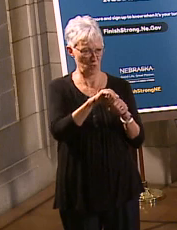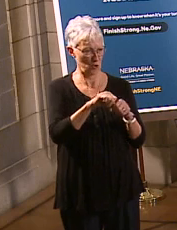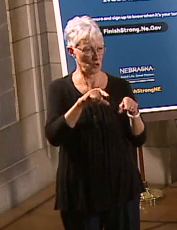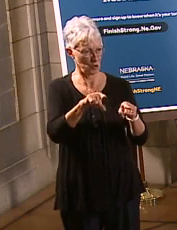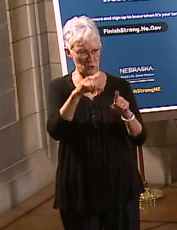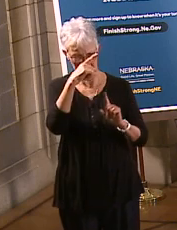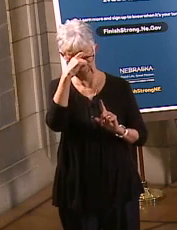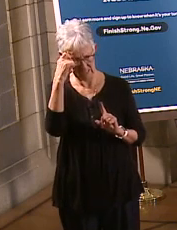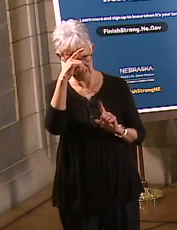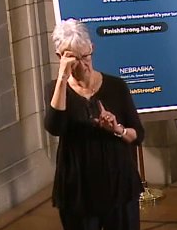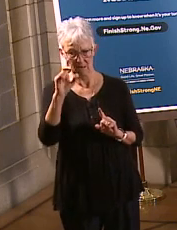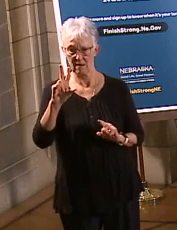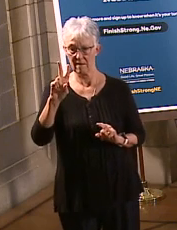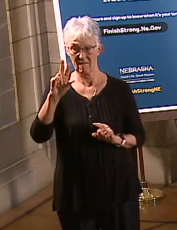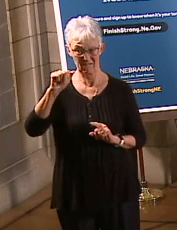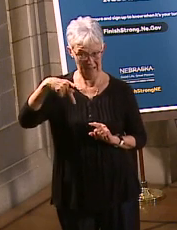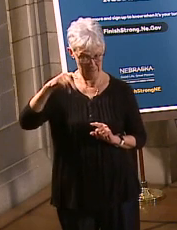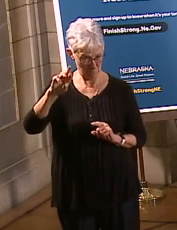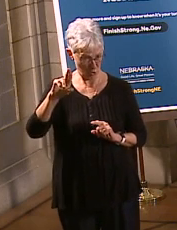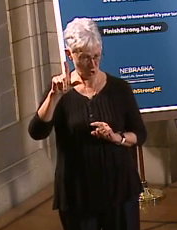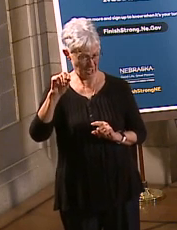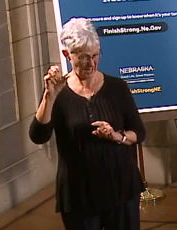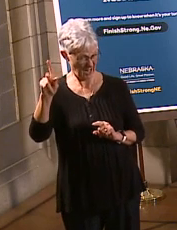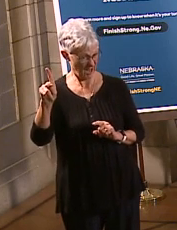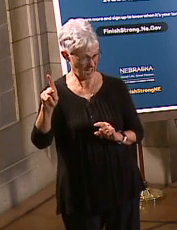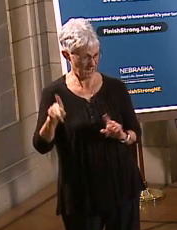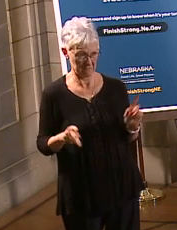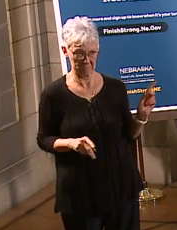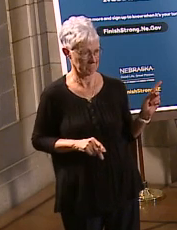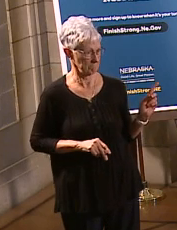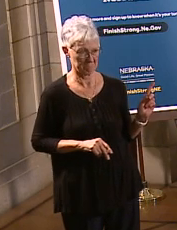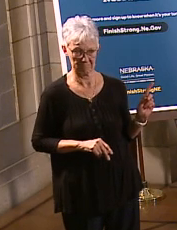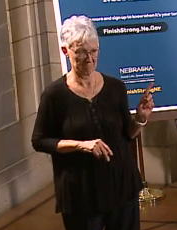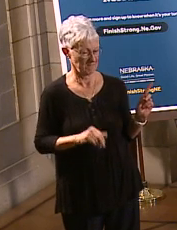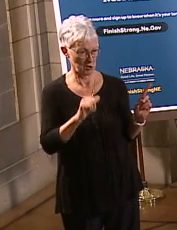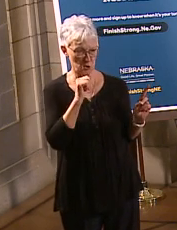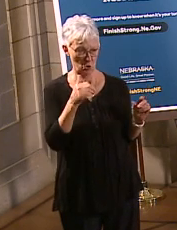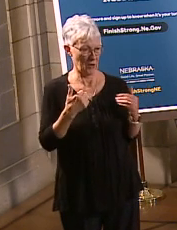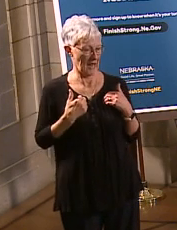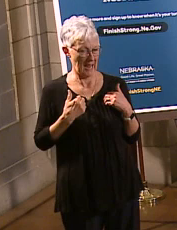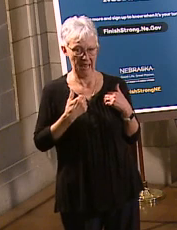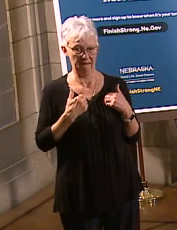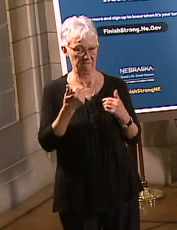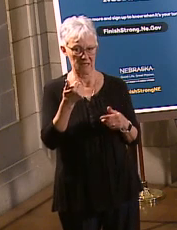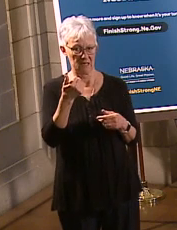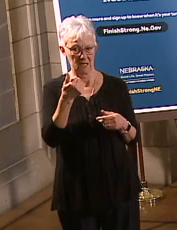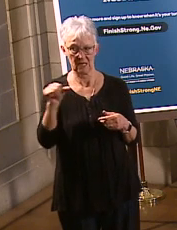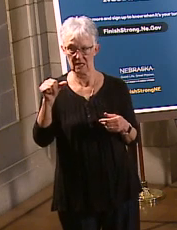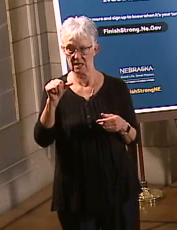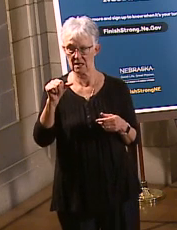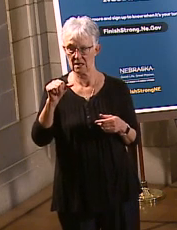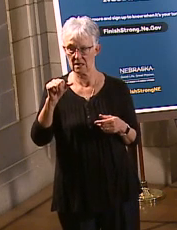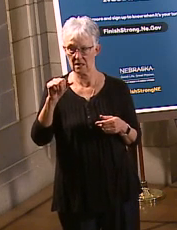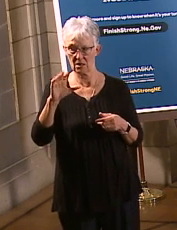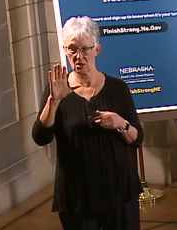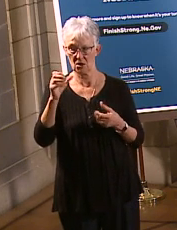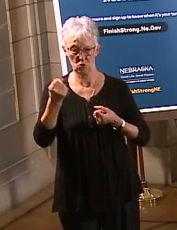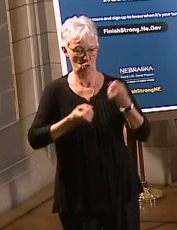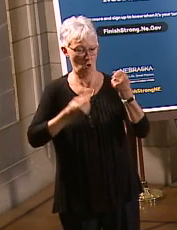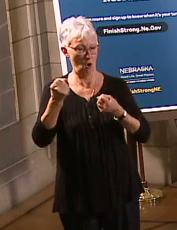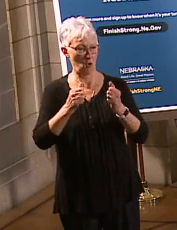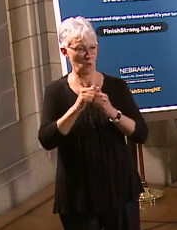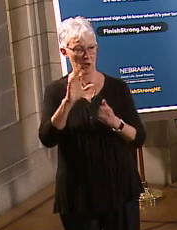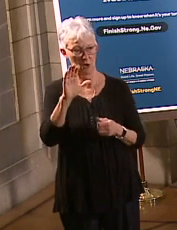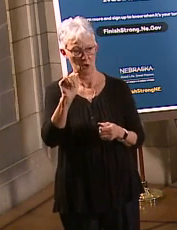is not a problem anymore. We don't have any carbureted vehicles on the roads anymore, and that's where vapor lock used to occur. We now have